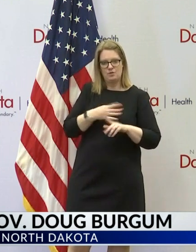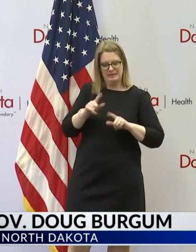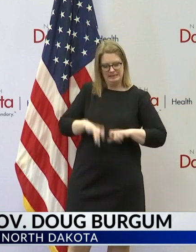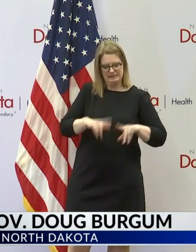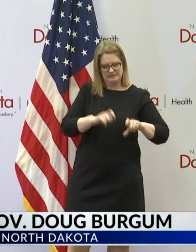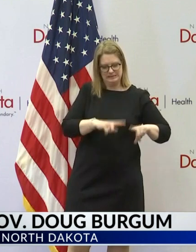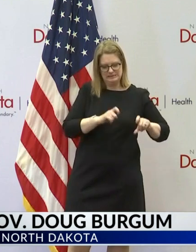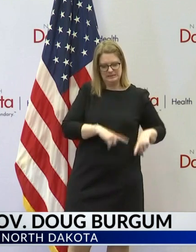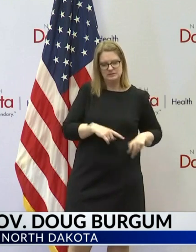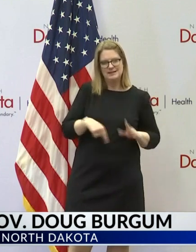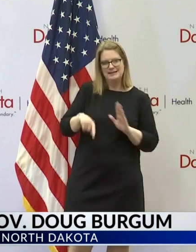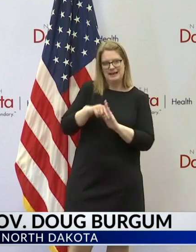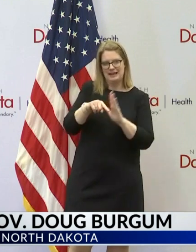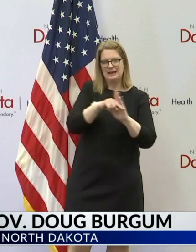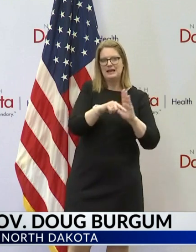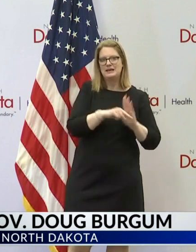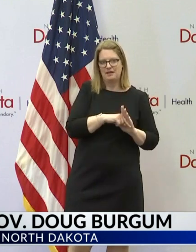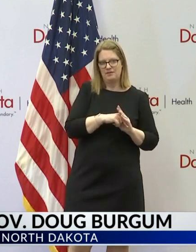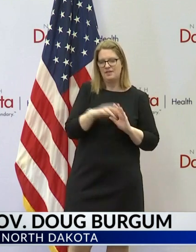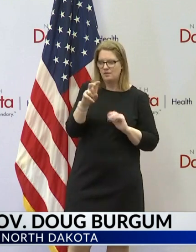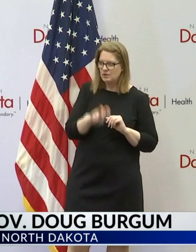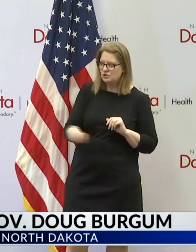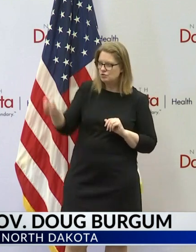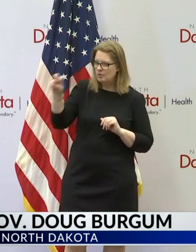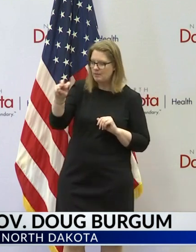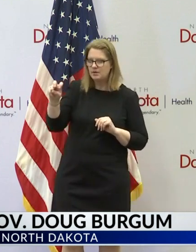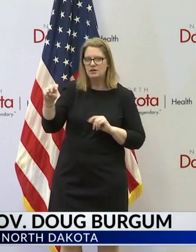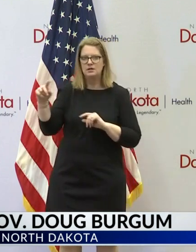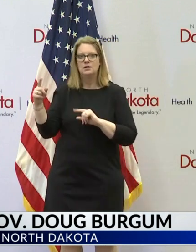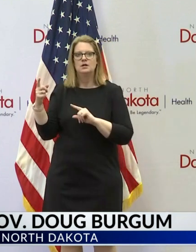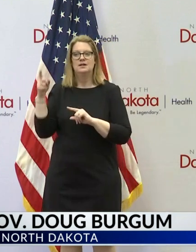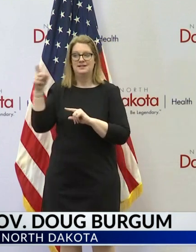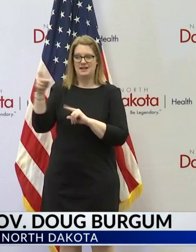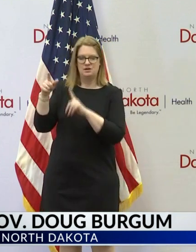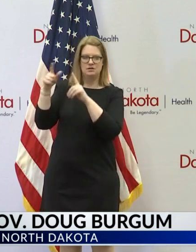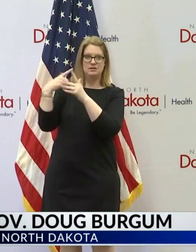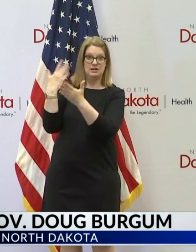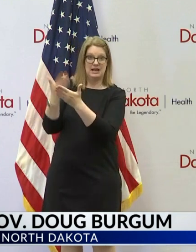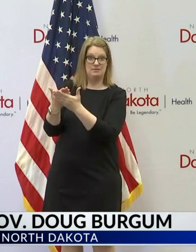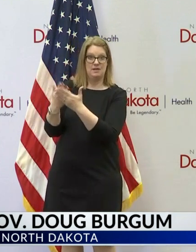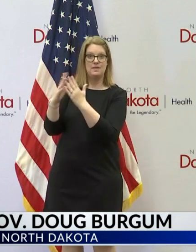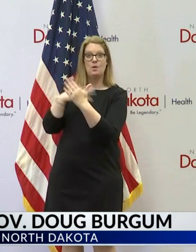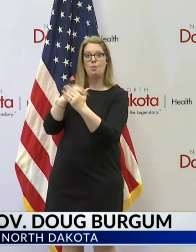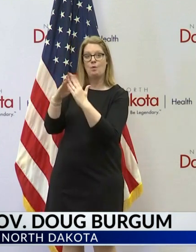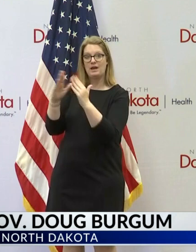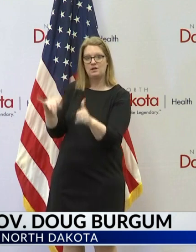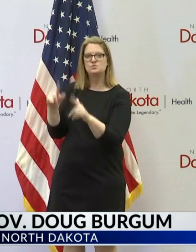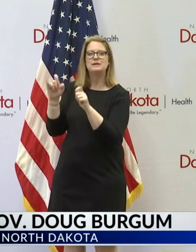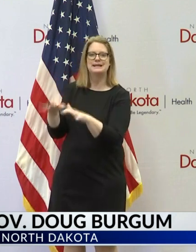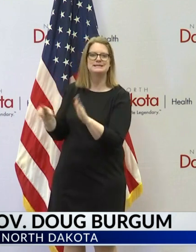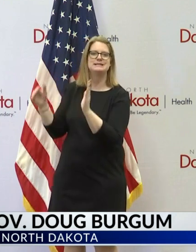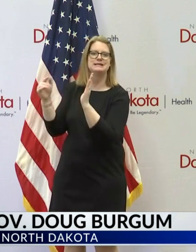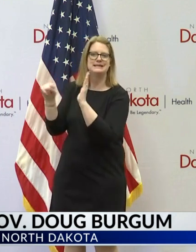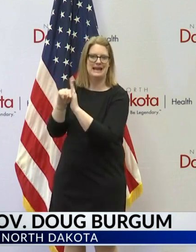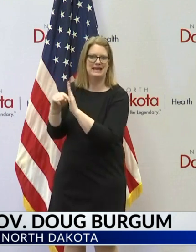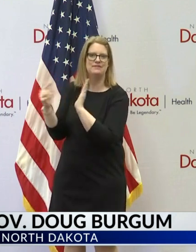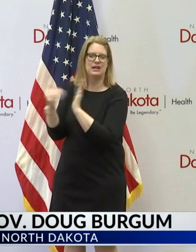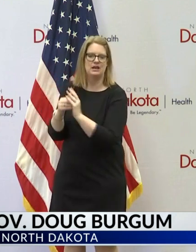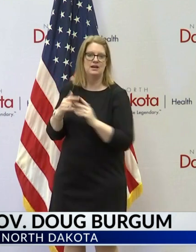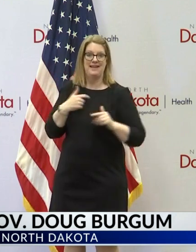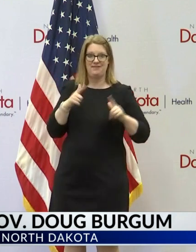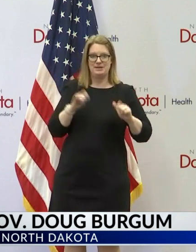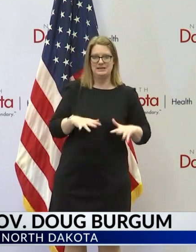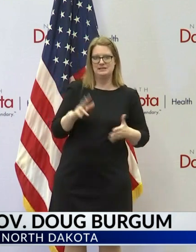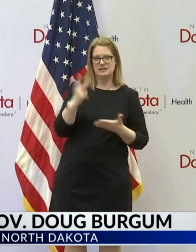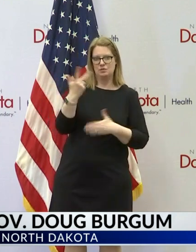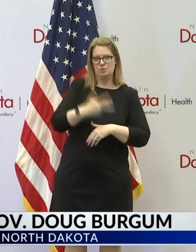And so we tested negative the day before, then went on the trip, tested negative when we were at the White House. And so I've been tested 3